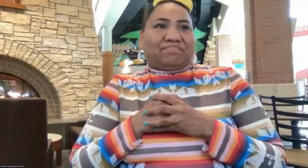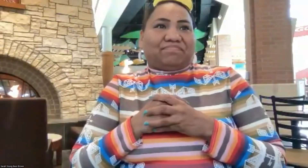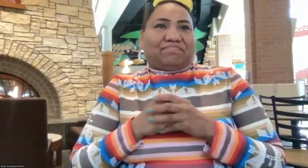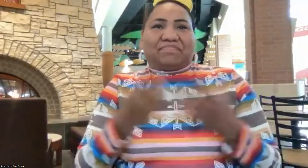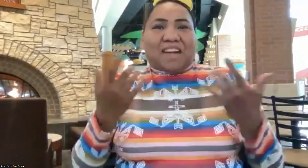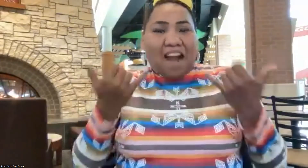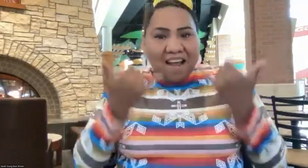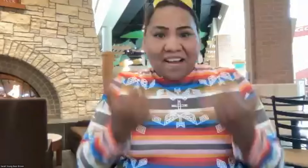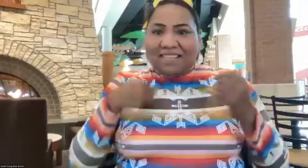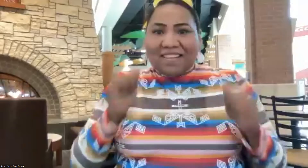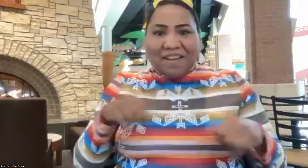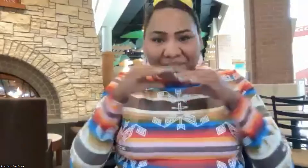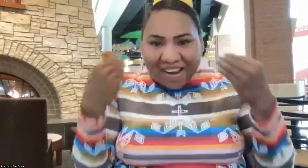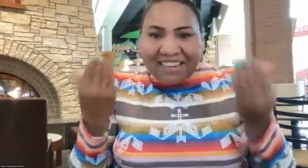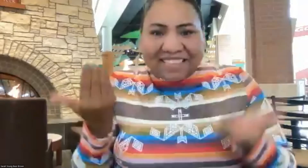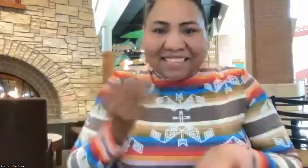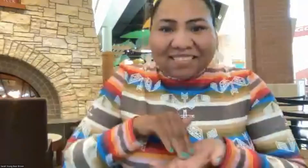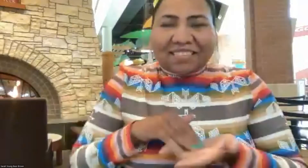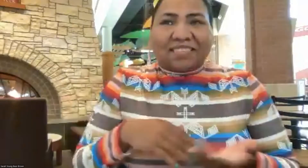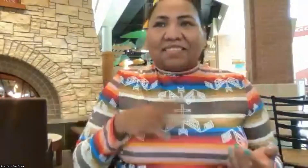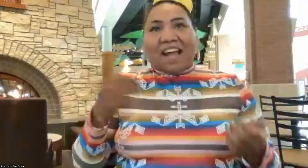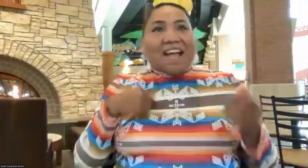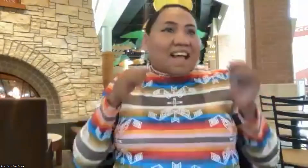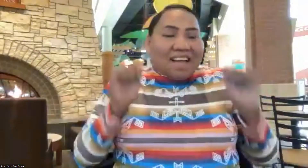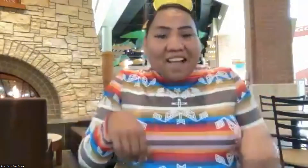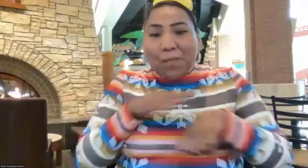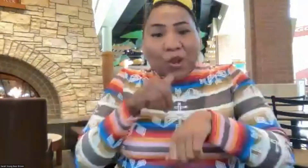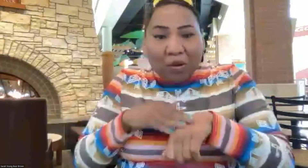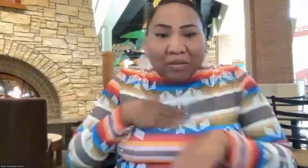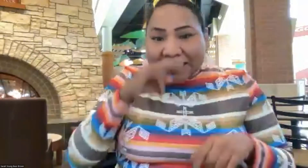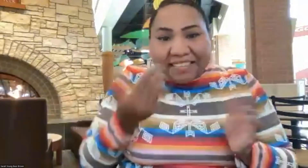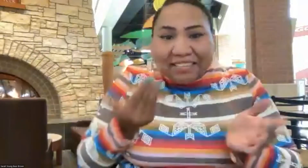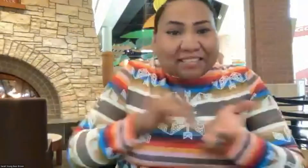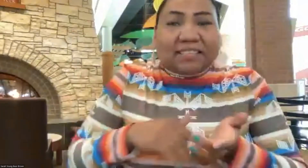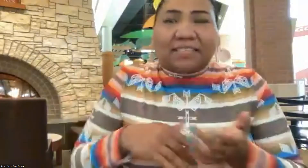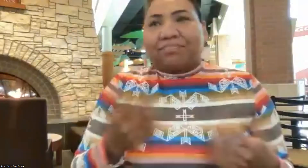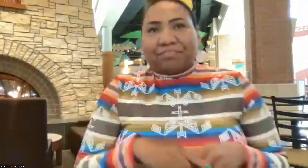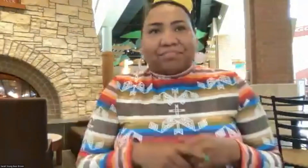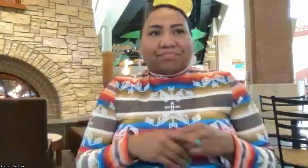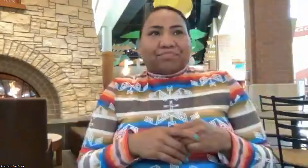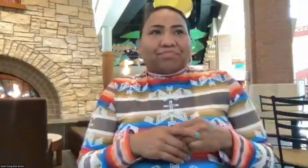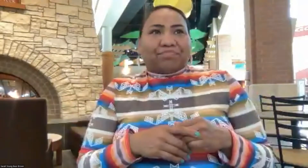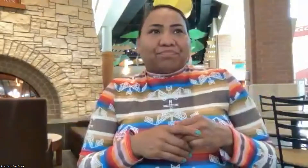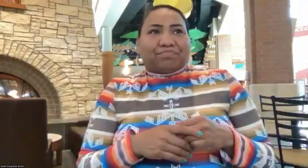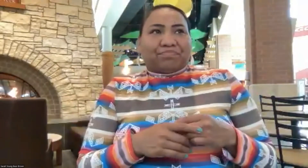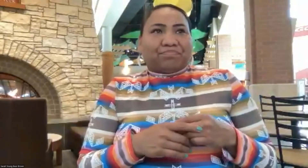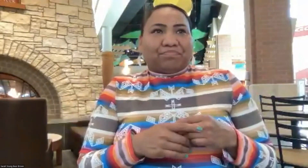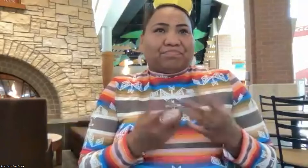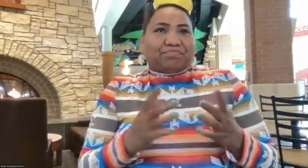the life I have lived is life. It's hard. I thought I would never smile again, but here I am,